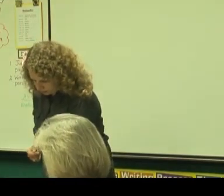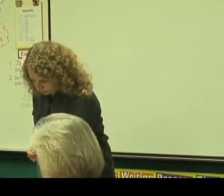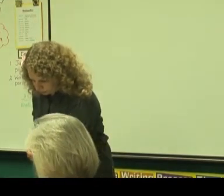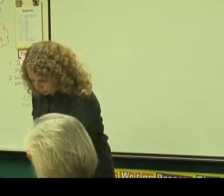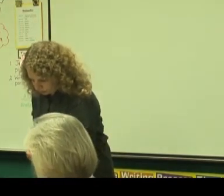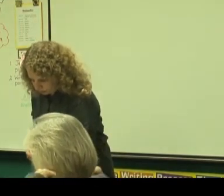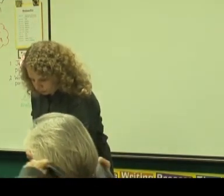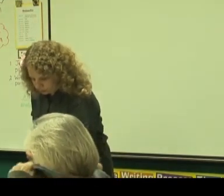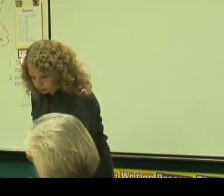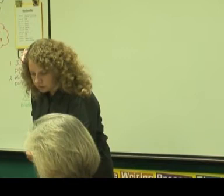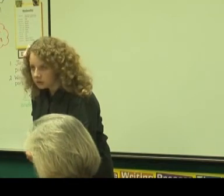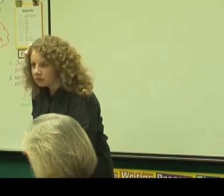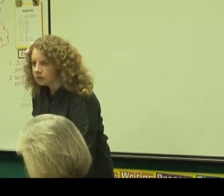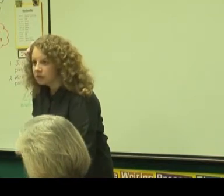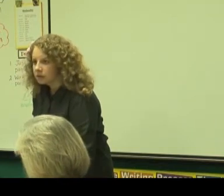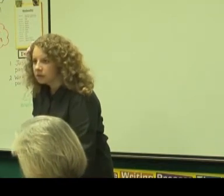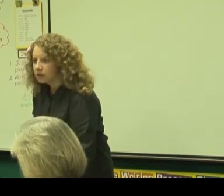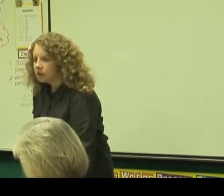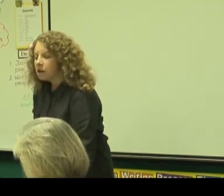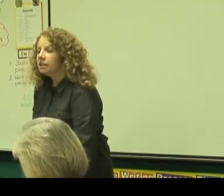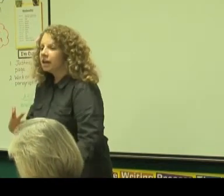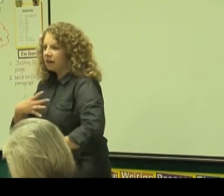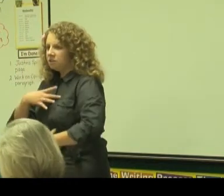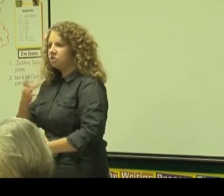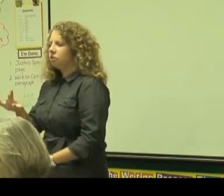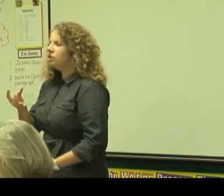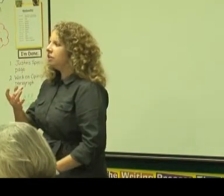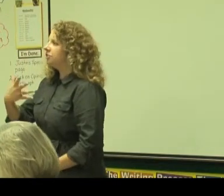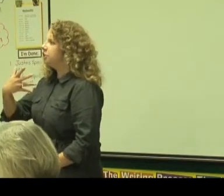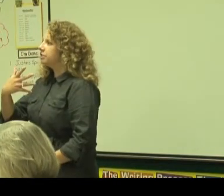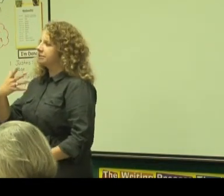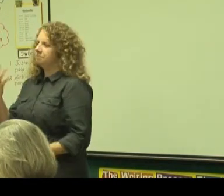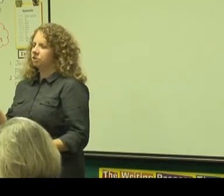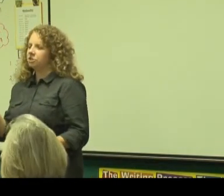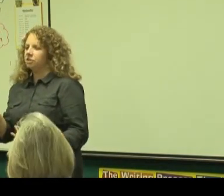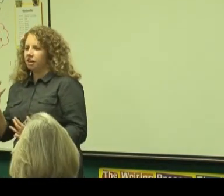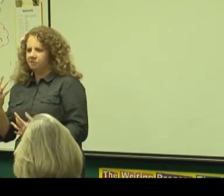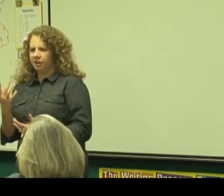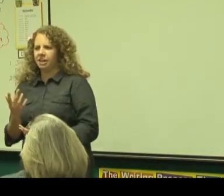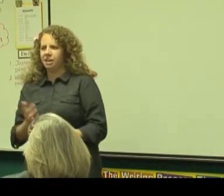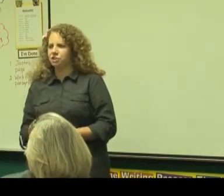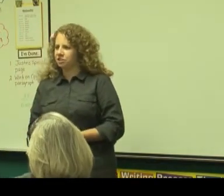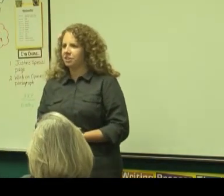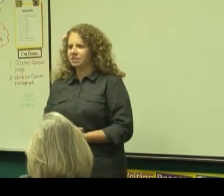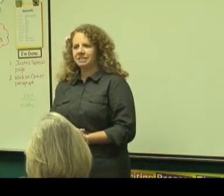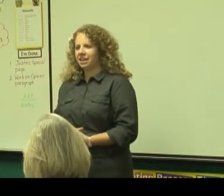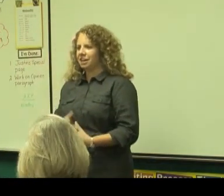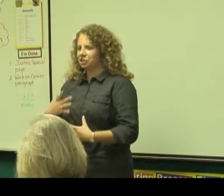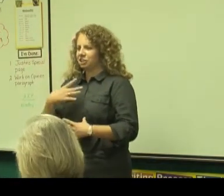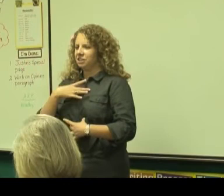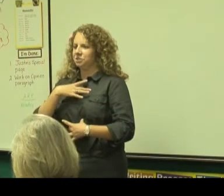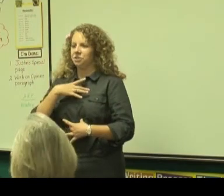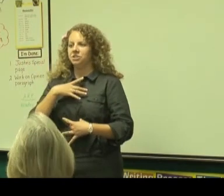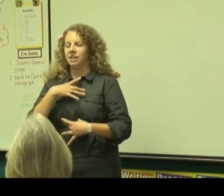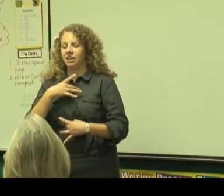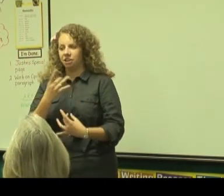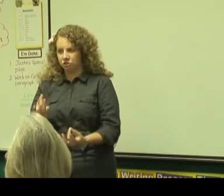For interesting, you have to use both. Yeah, there's a lot of variations on this sign actually. So there's like